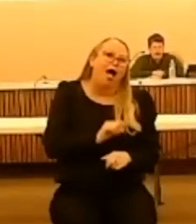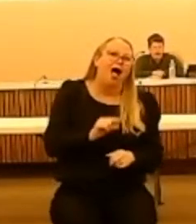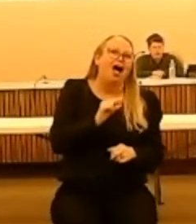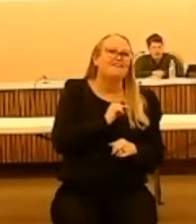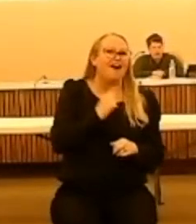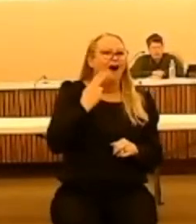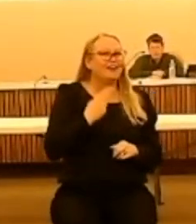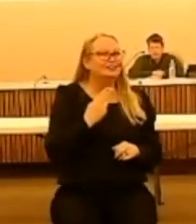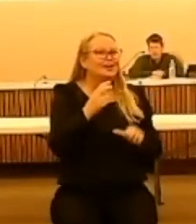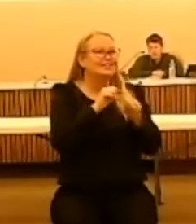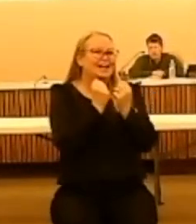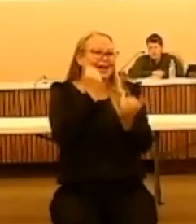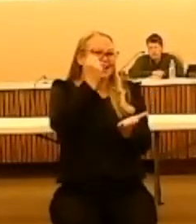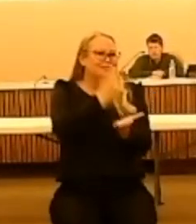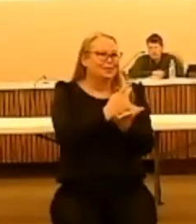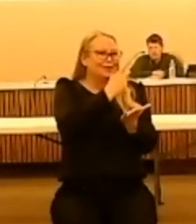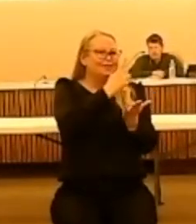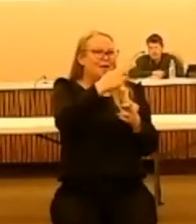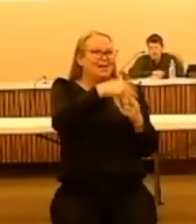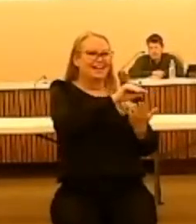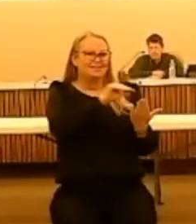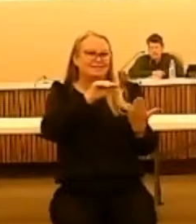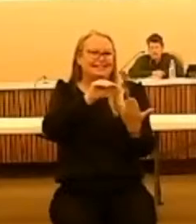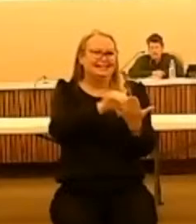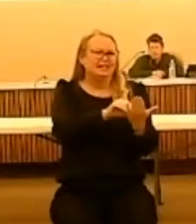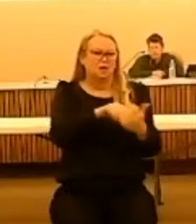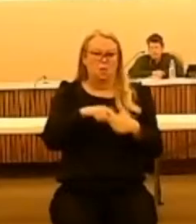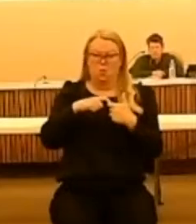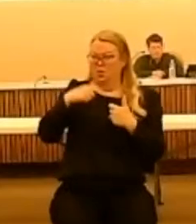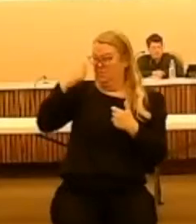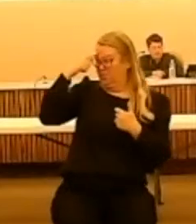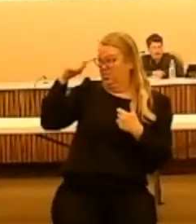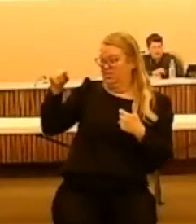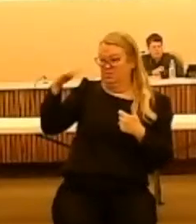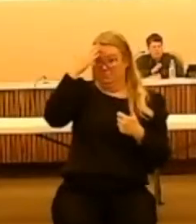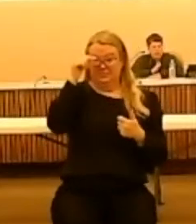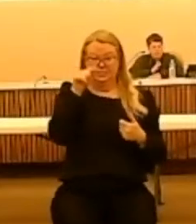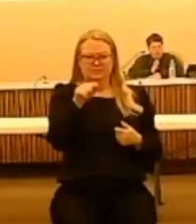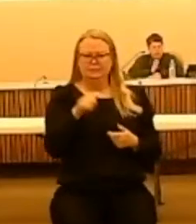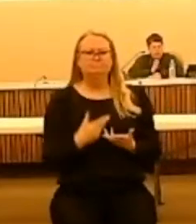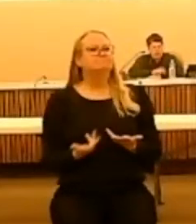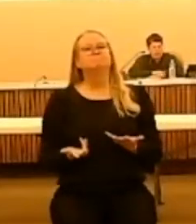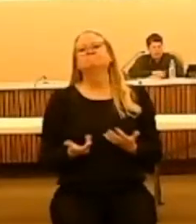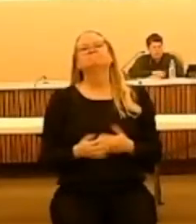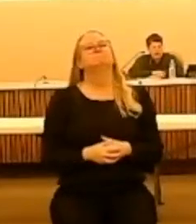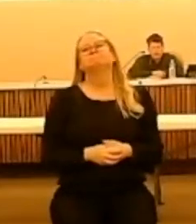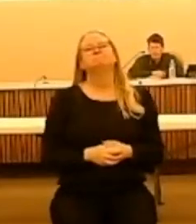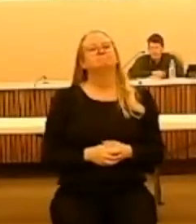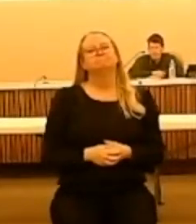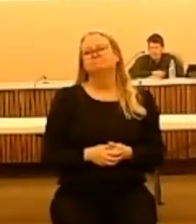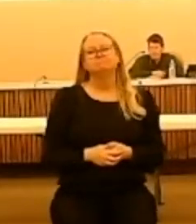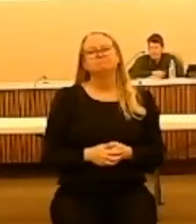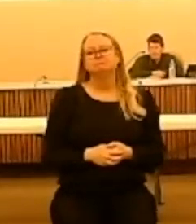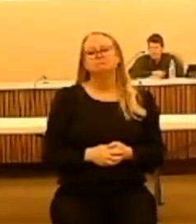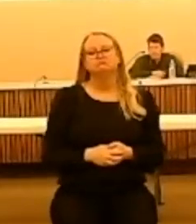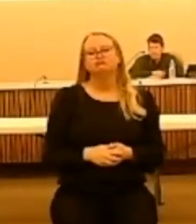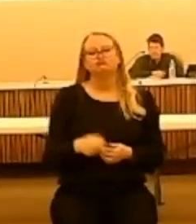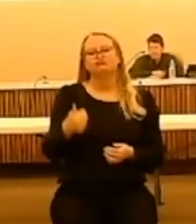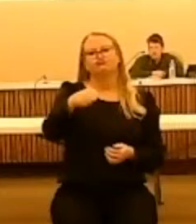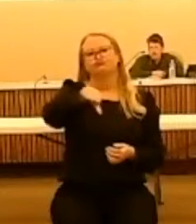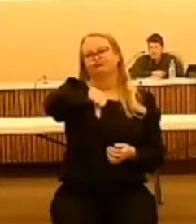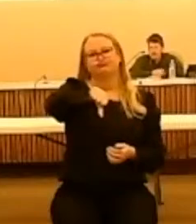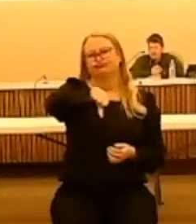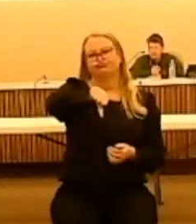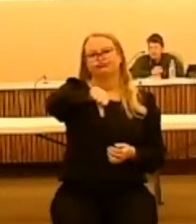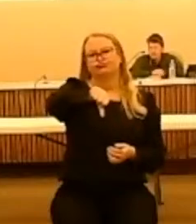have time to go register your site, I don't know that we can legally do that. Okay.